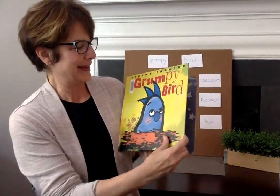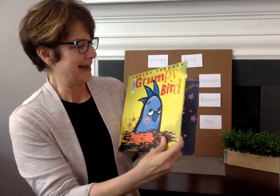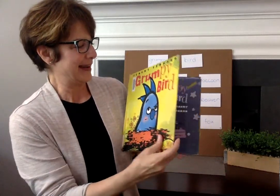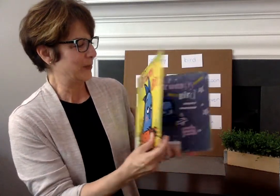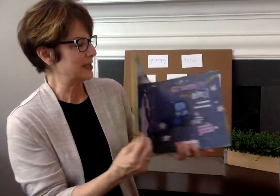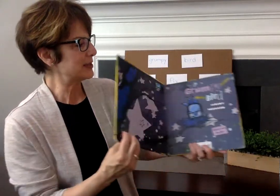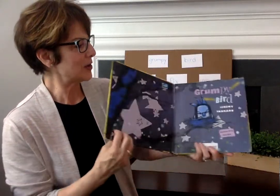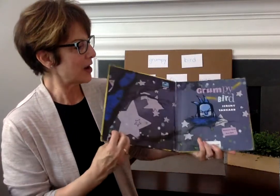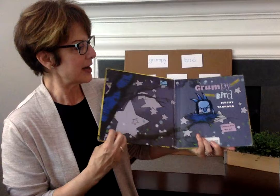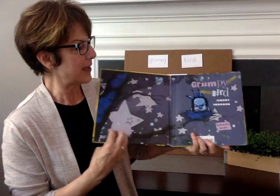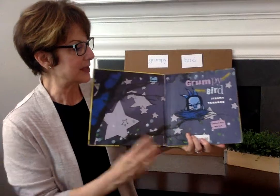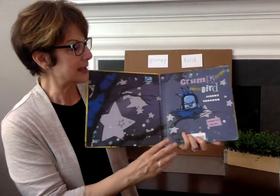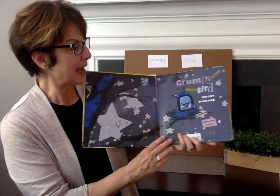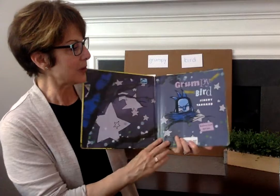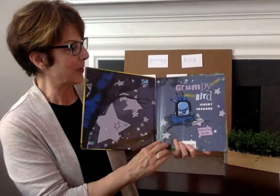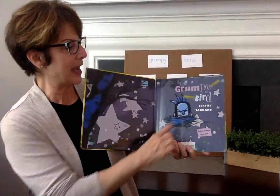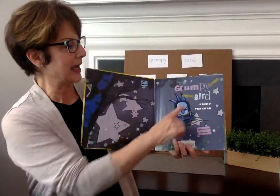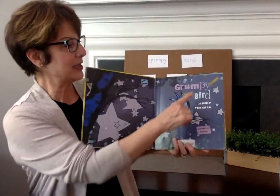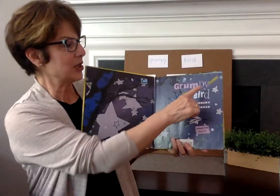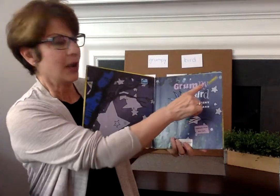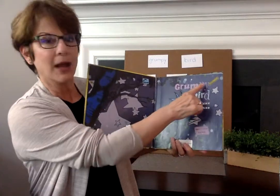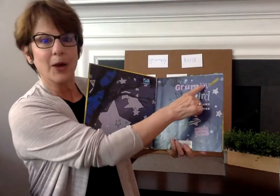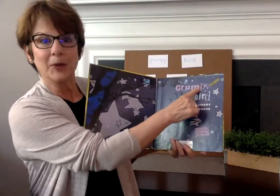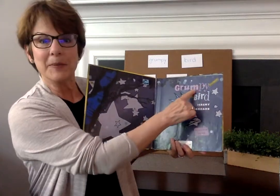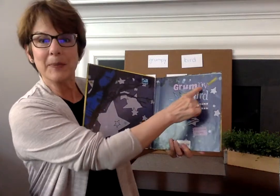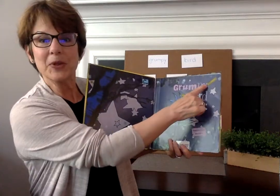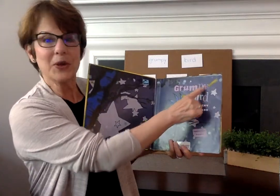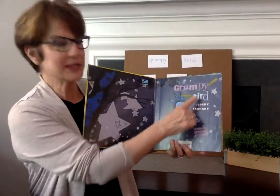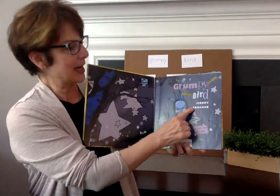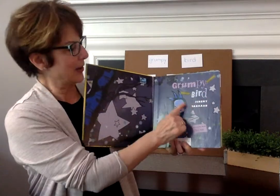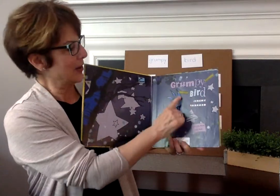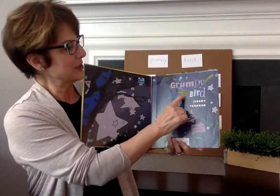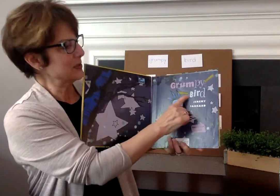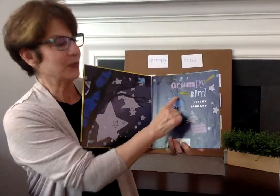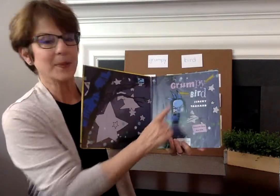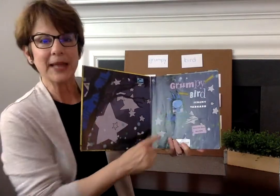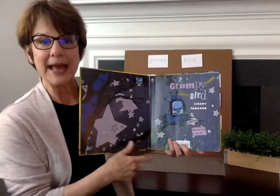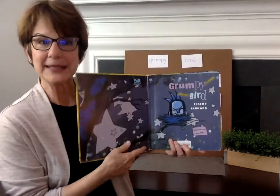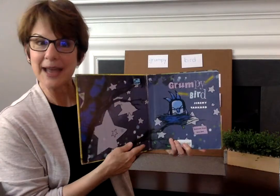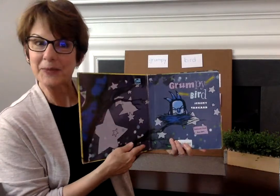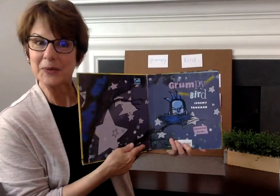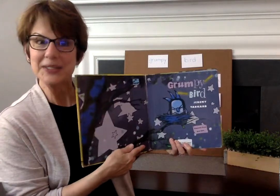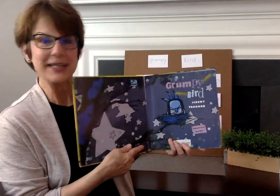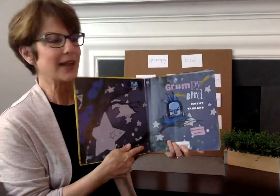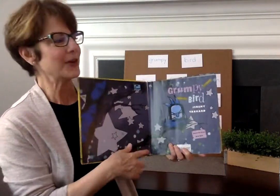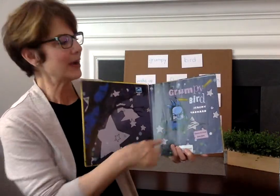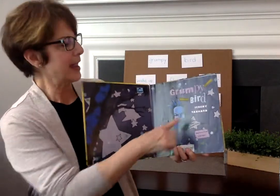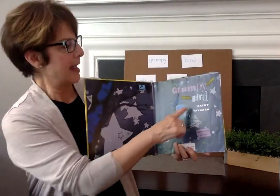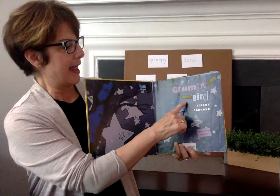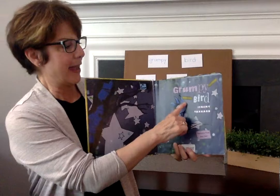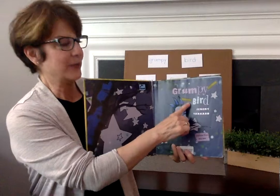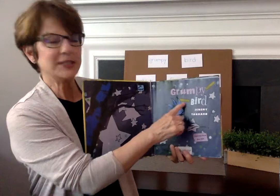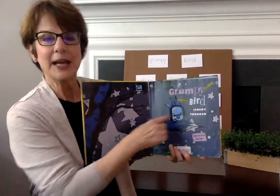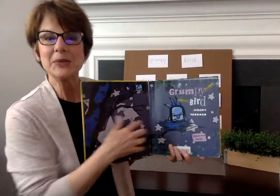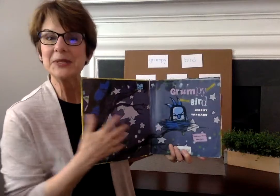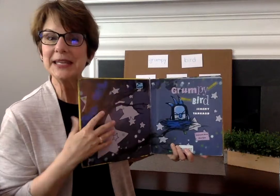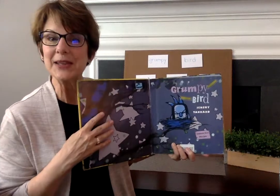Okay, and we start at the title page. Remember those arrows from last time we were together? Every time you see